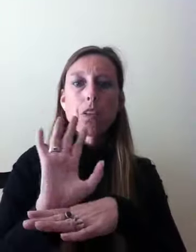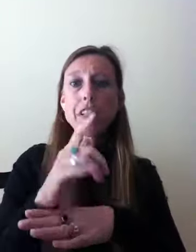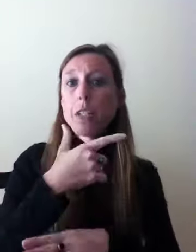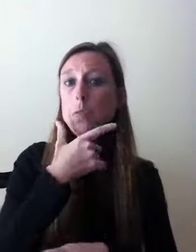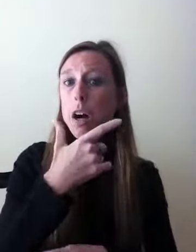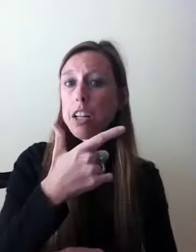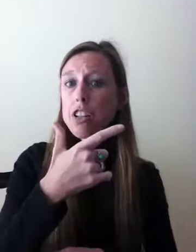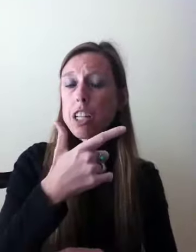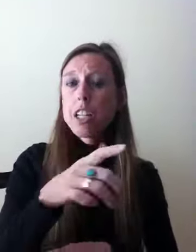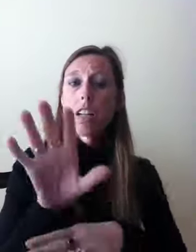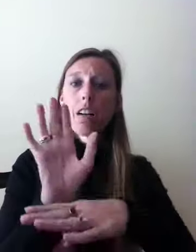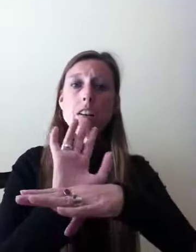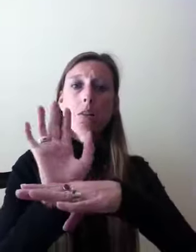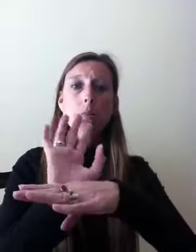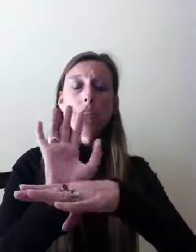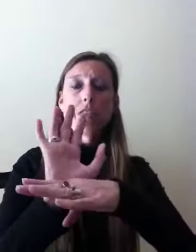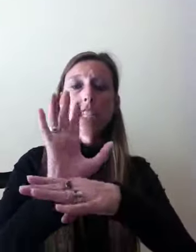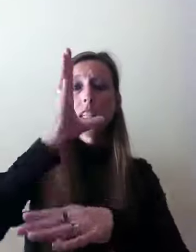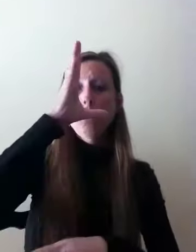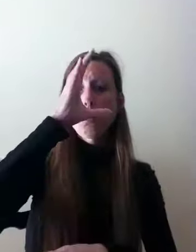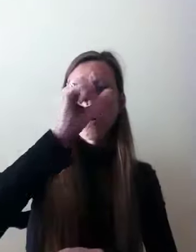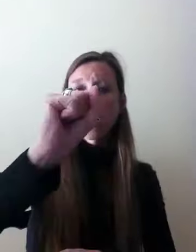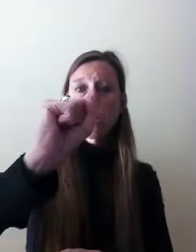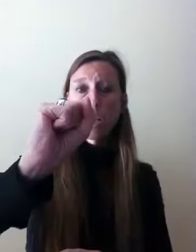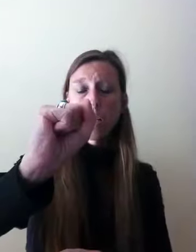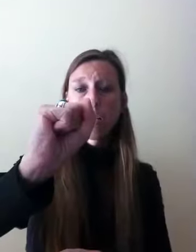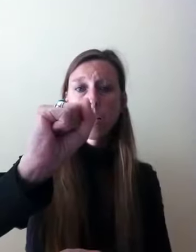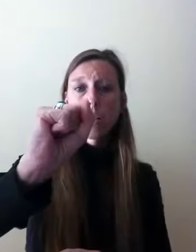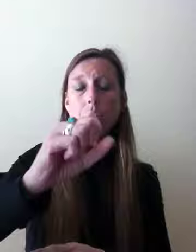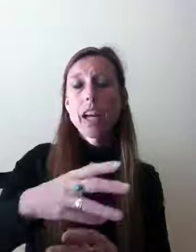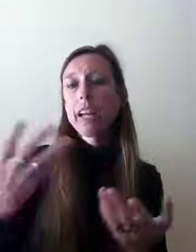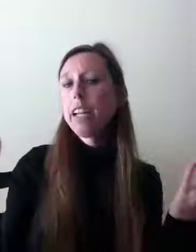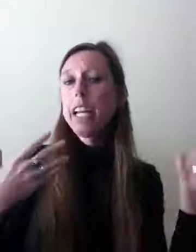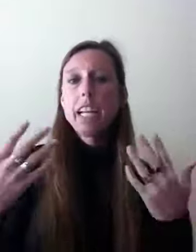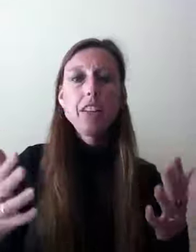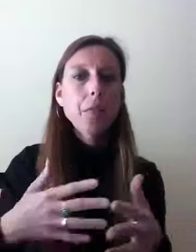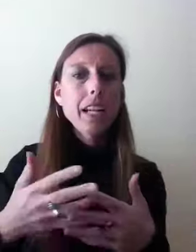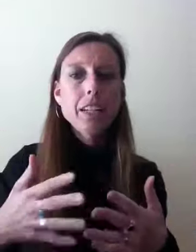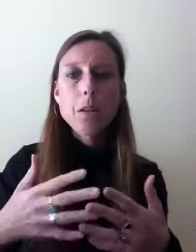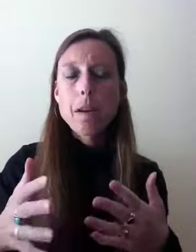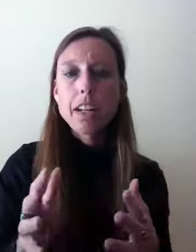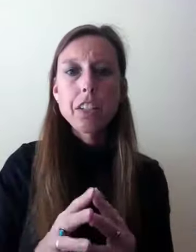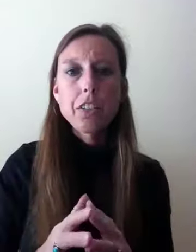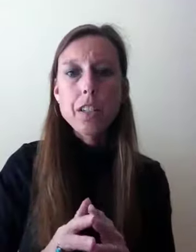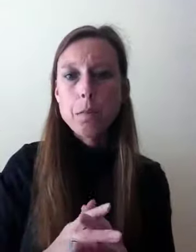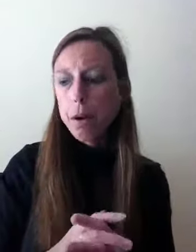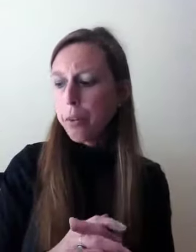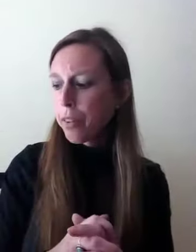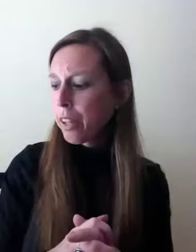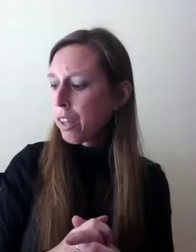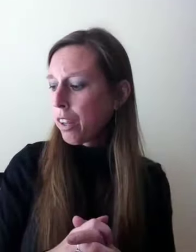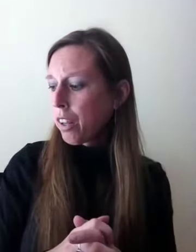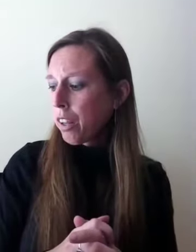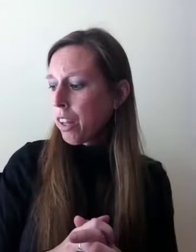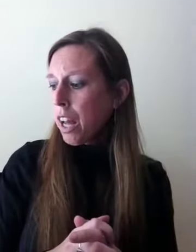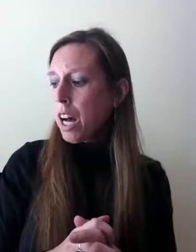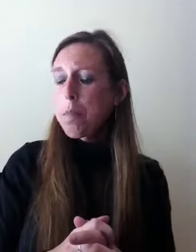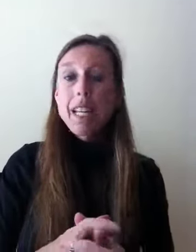movie watching or movie watching. Okay, either way doesn't matter. You'll see both.